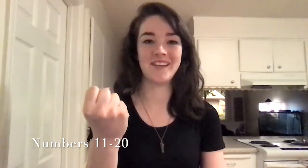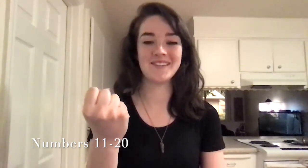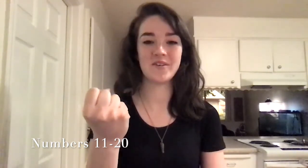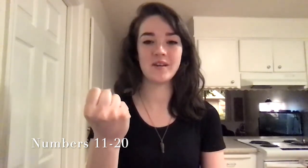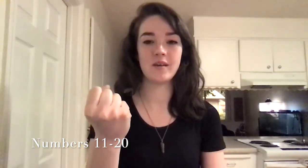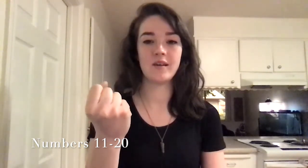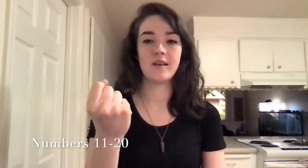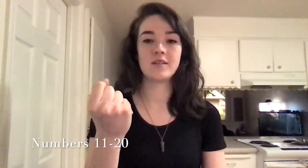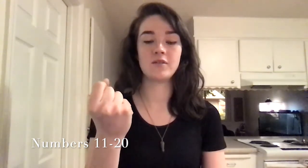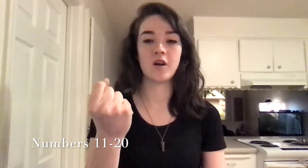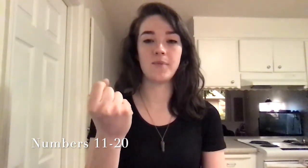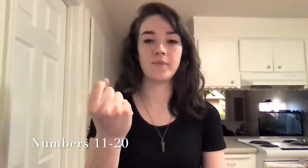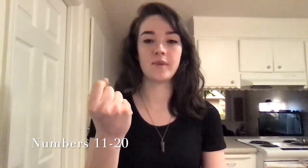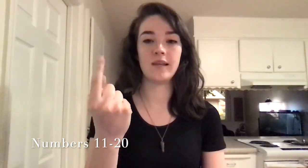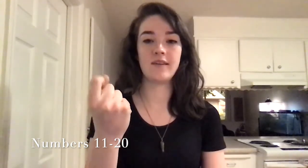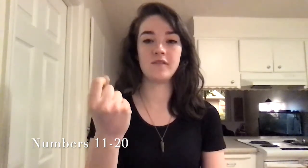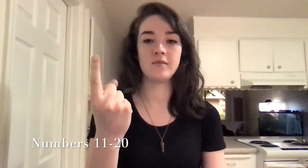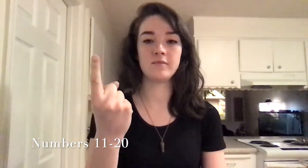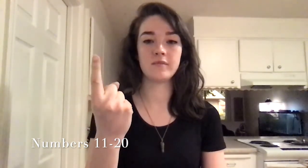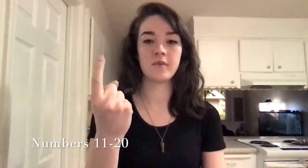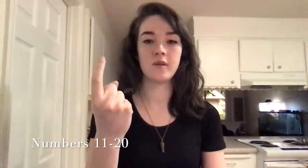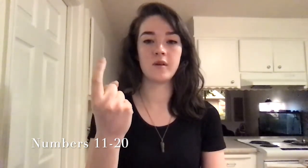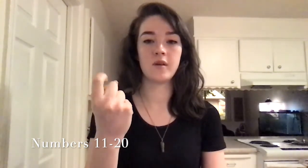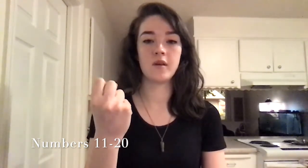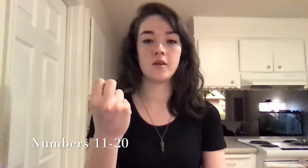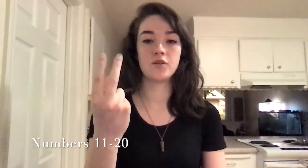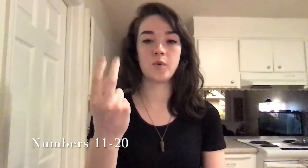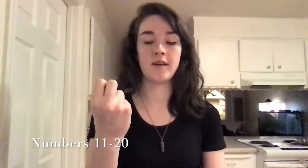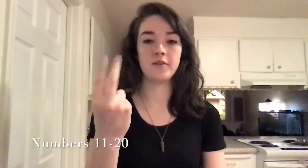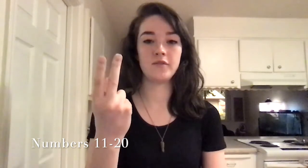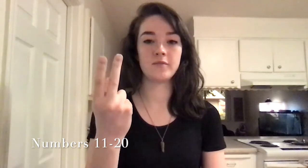sorry. So you've got 11, 12,